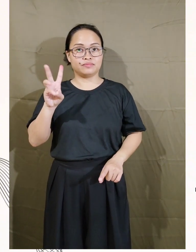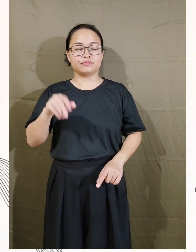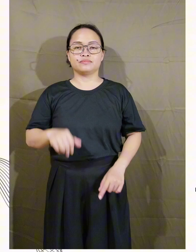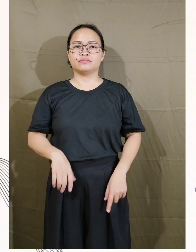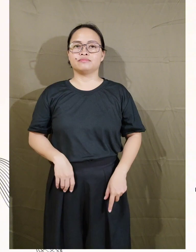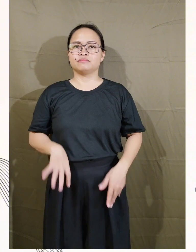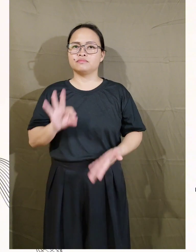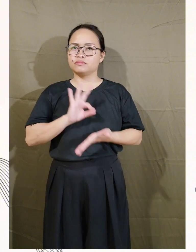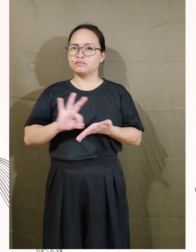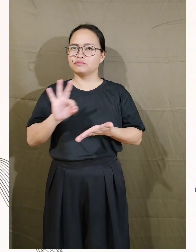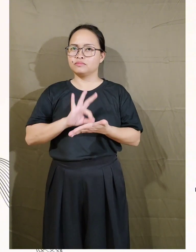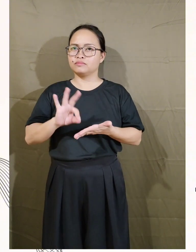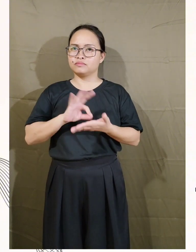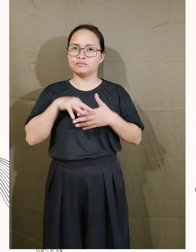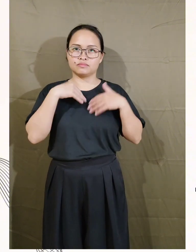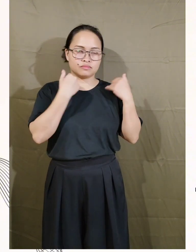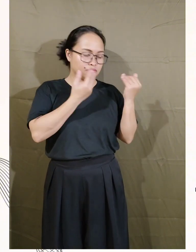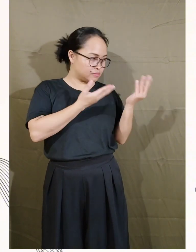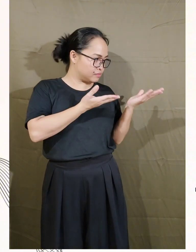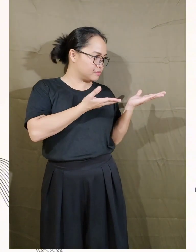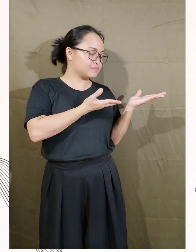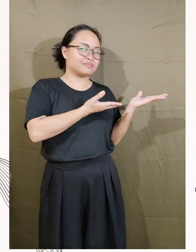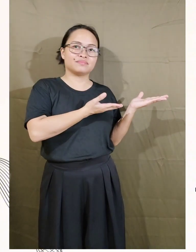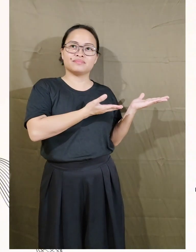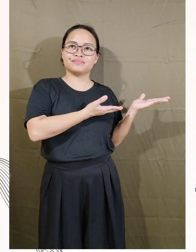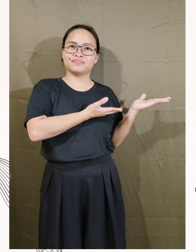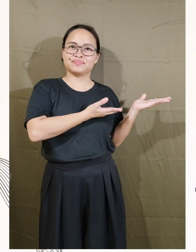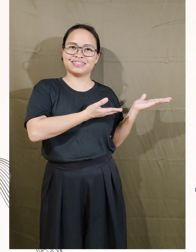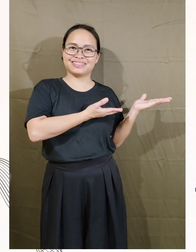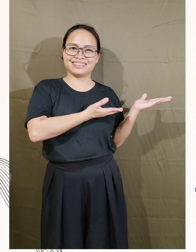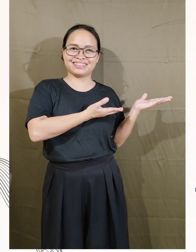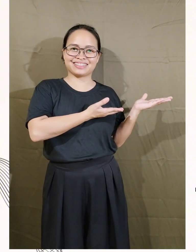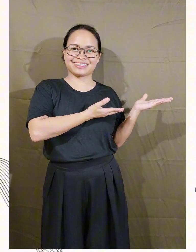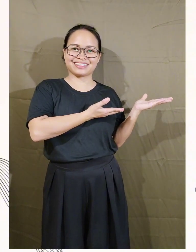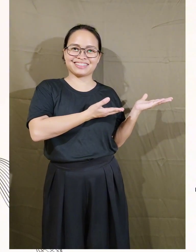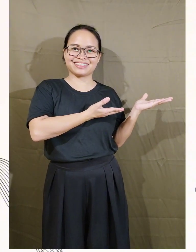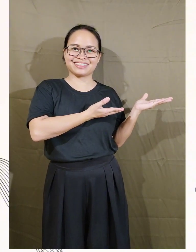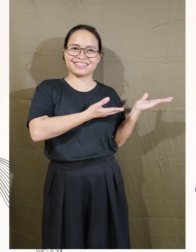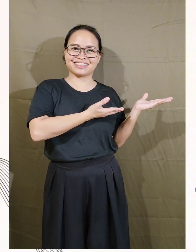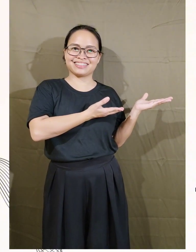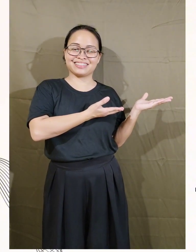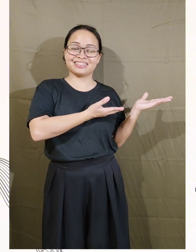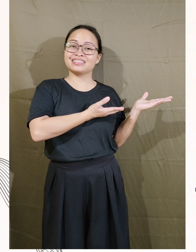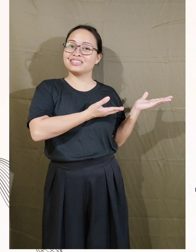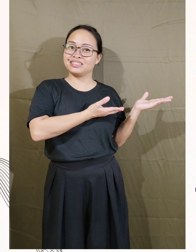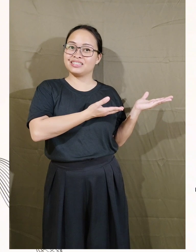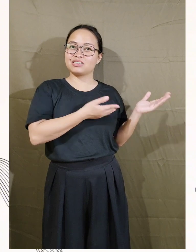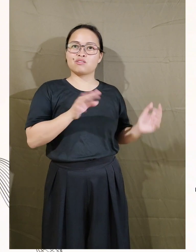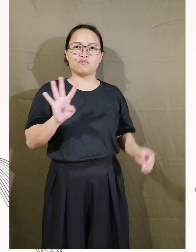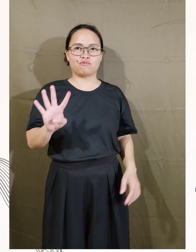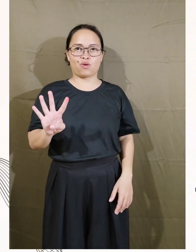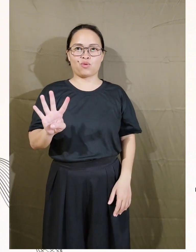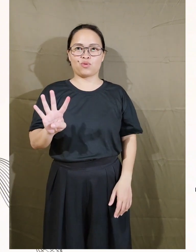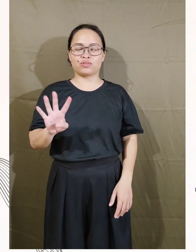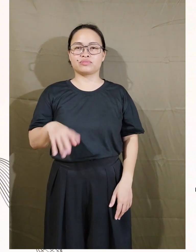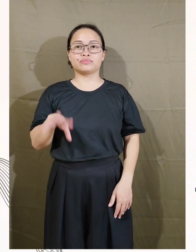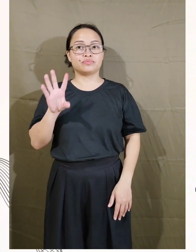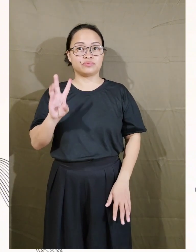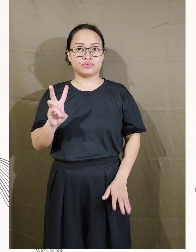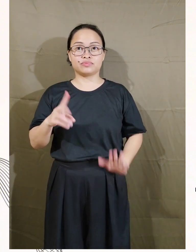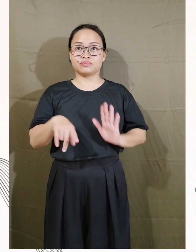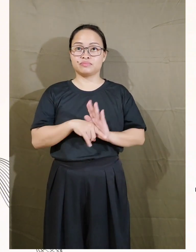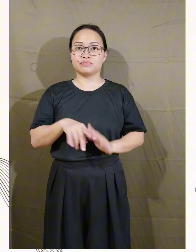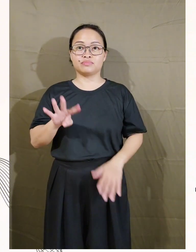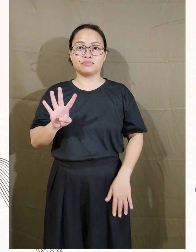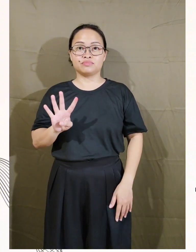let's count the remaining objects. So we got 4. 6 minus 2 is equal